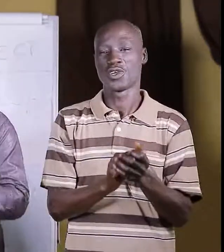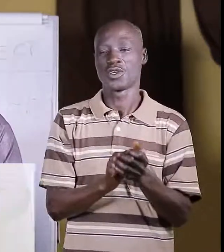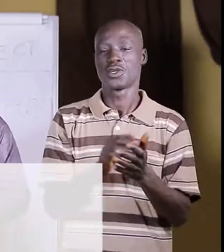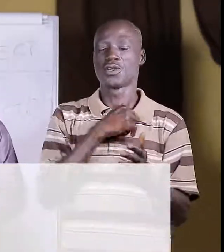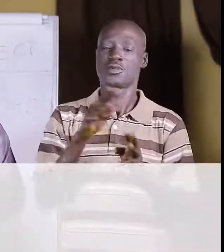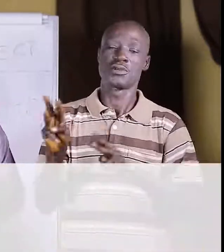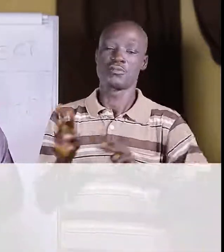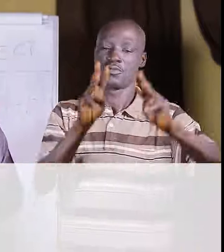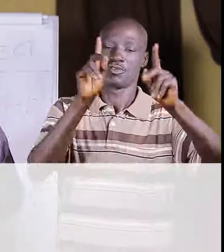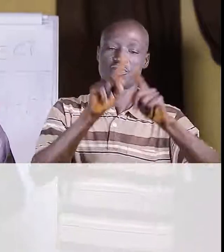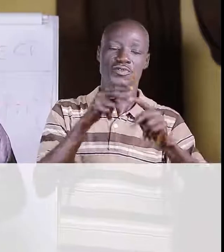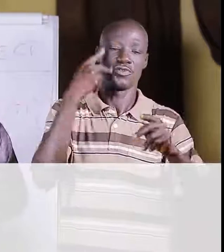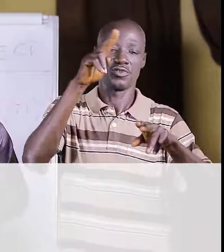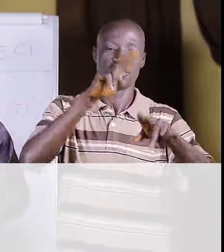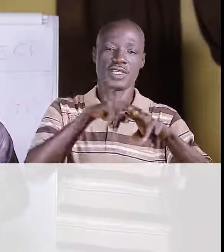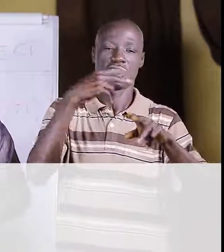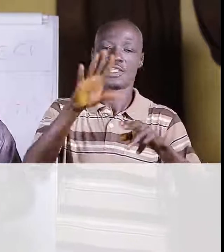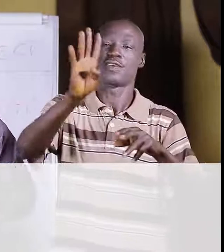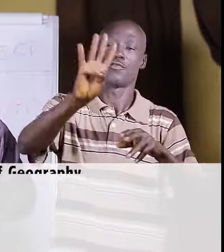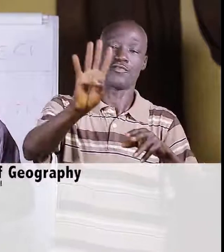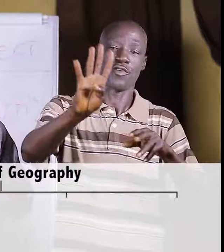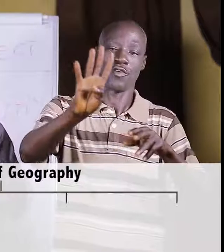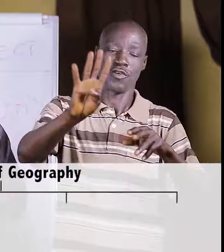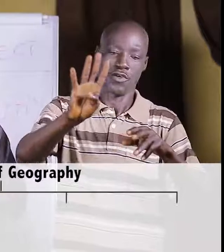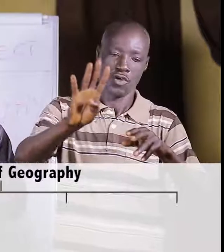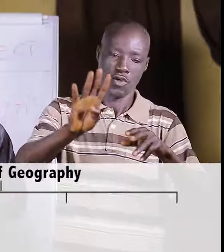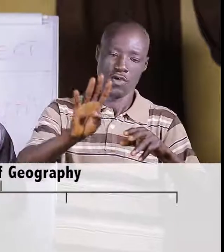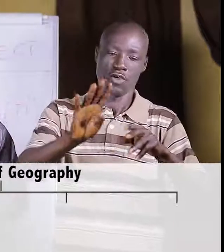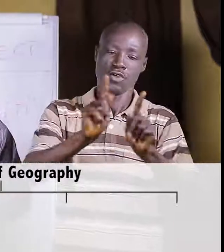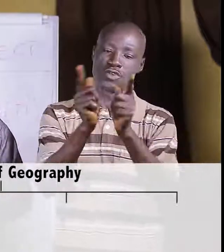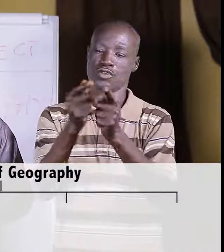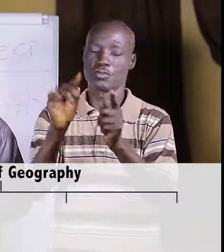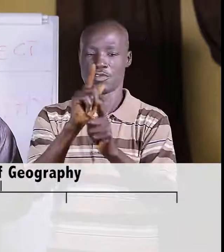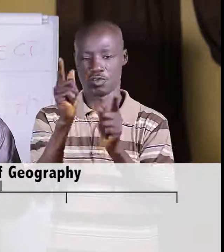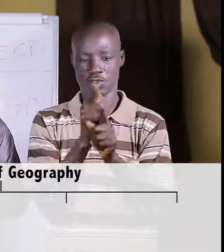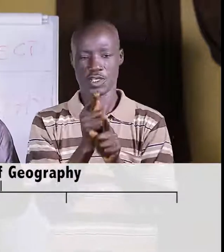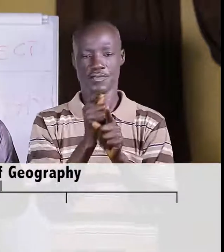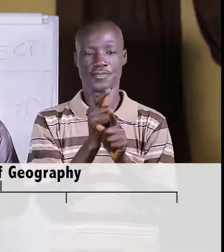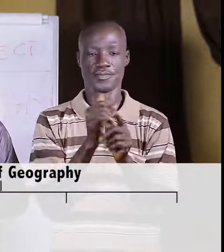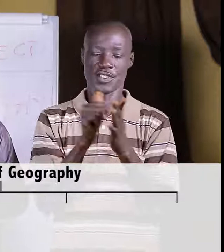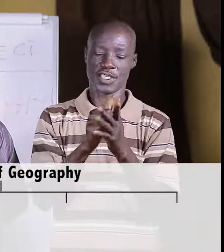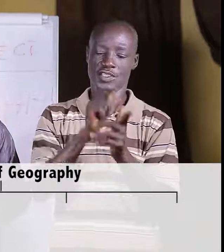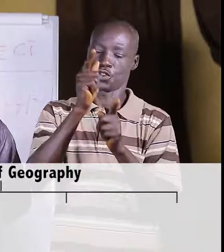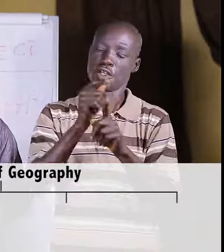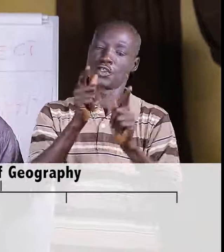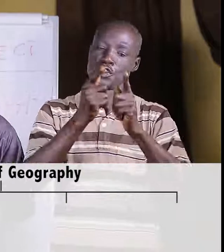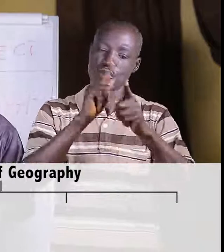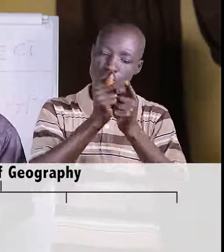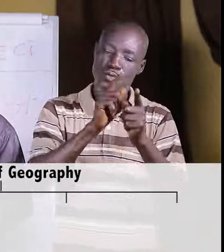We move further to look at the 4 major divisions of geography, where we said they